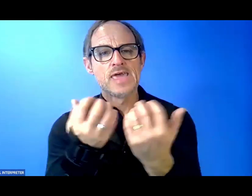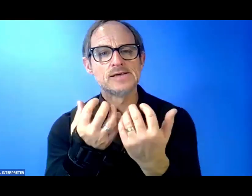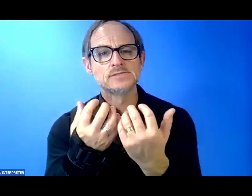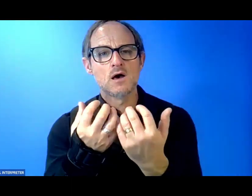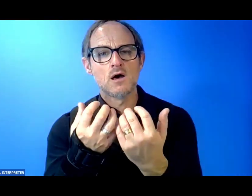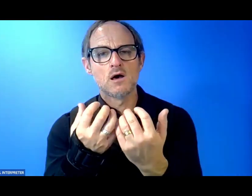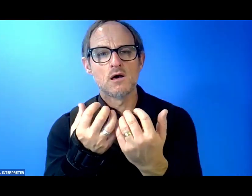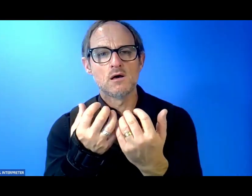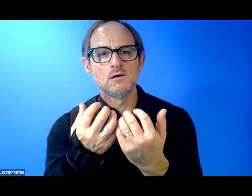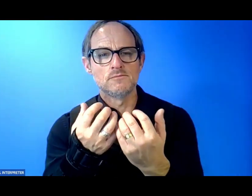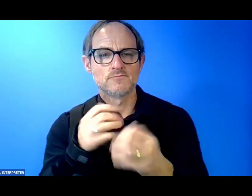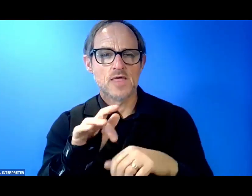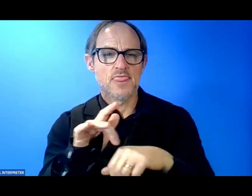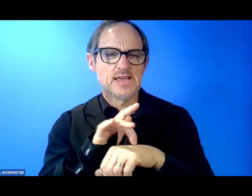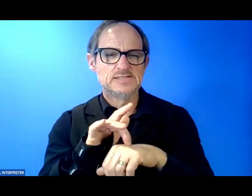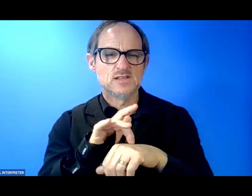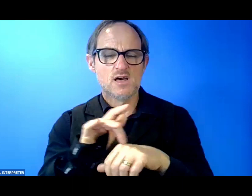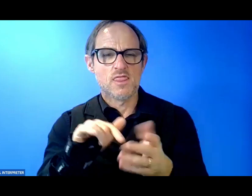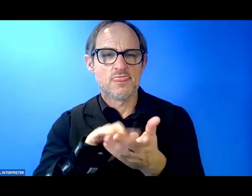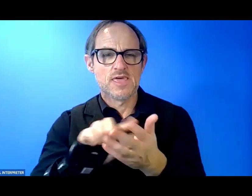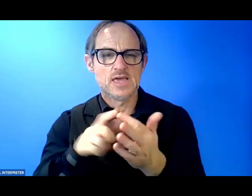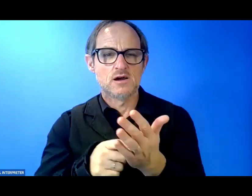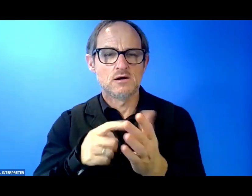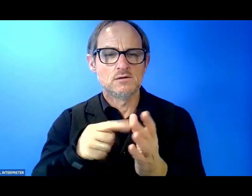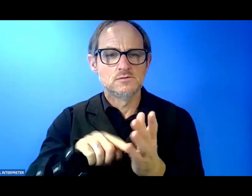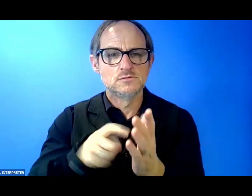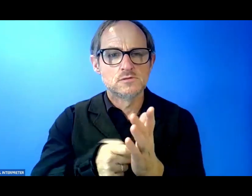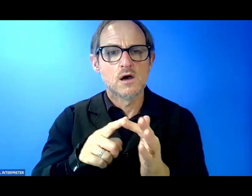classes inside, because the donut itself sparkled lots of